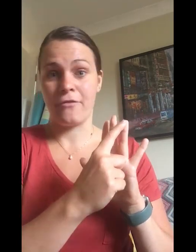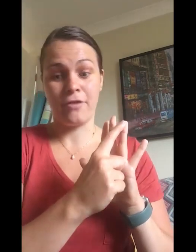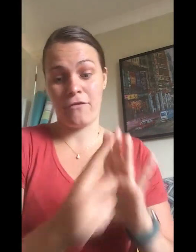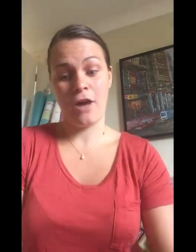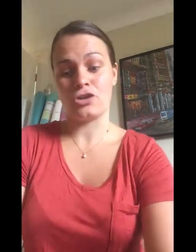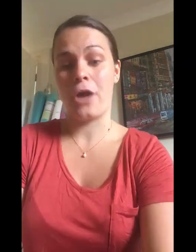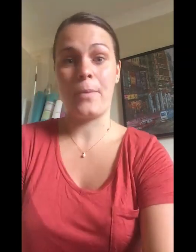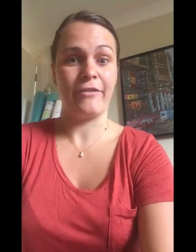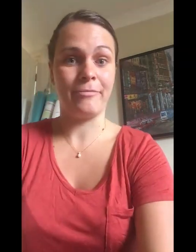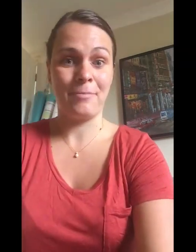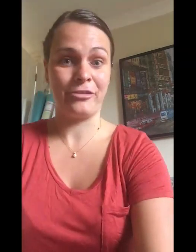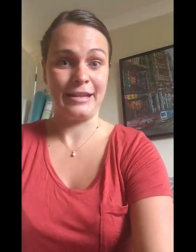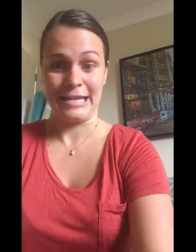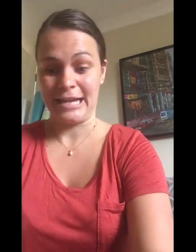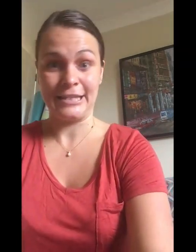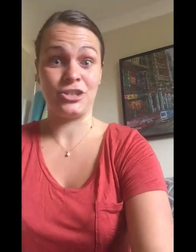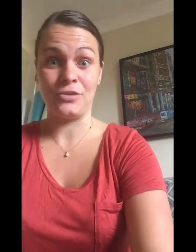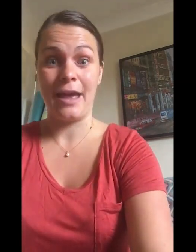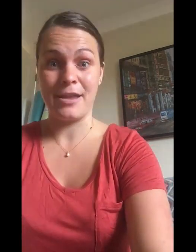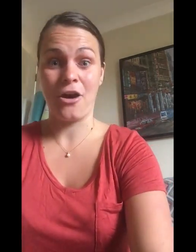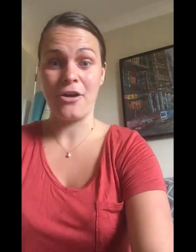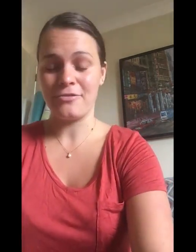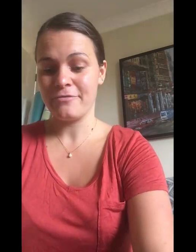If you find your own way of remembering these letters, do let me know.